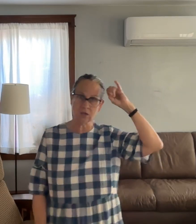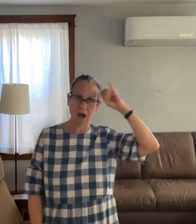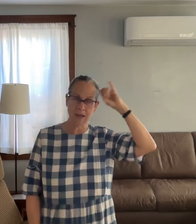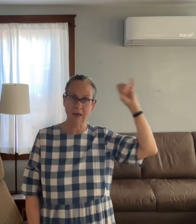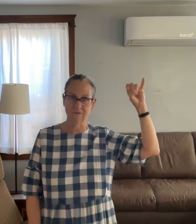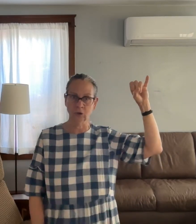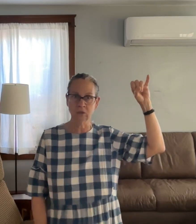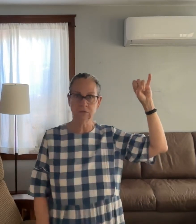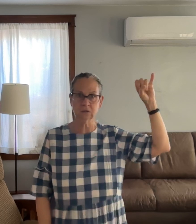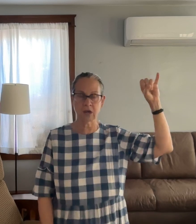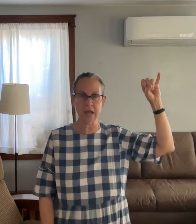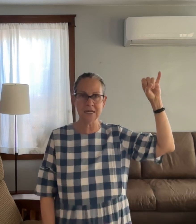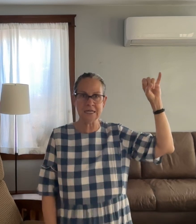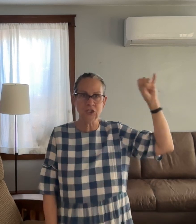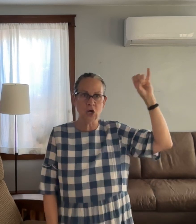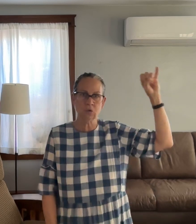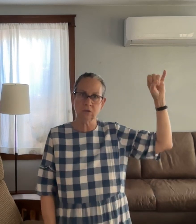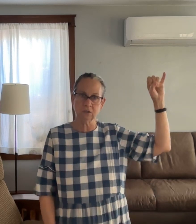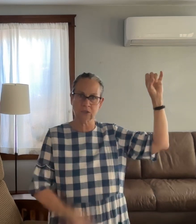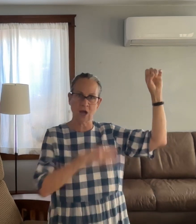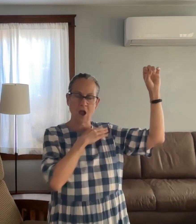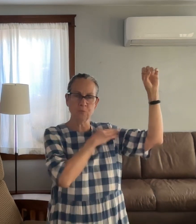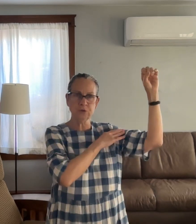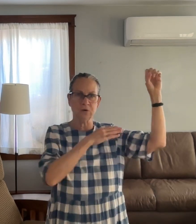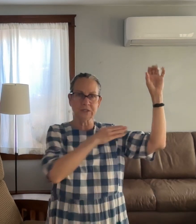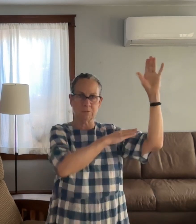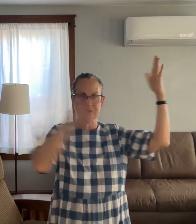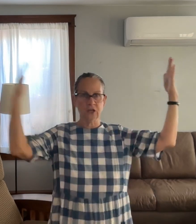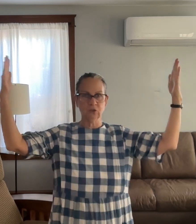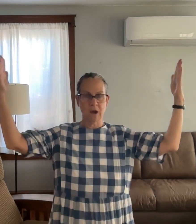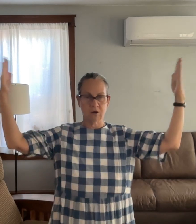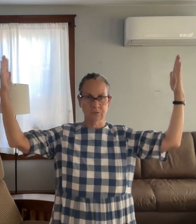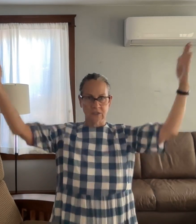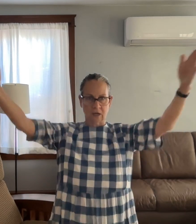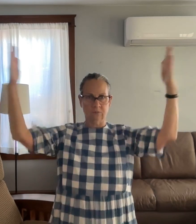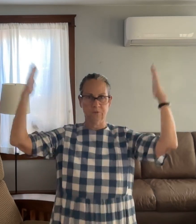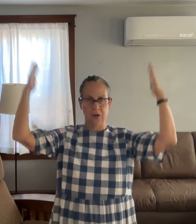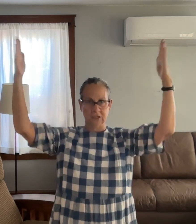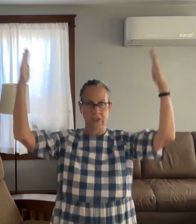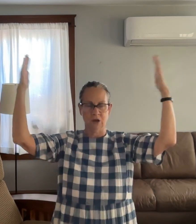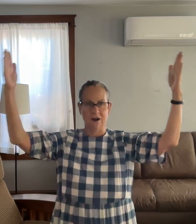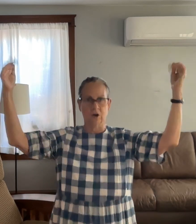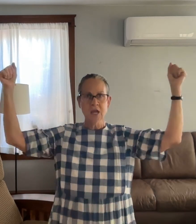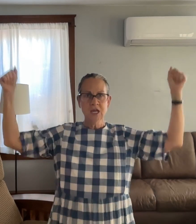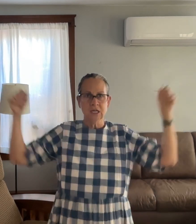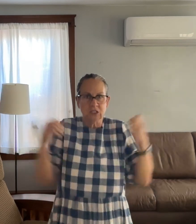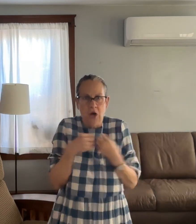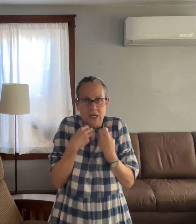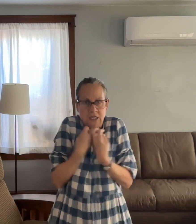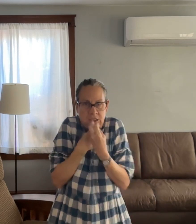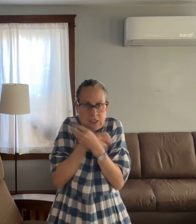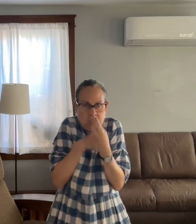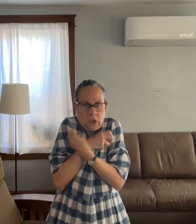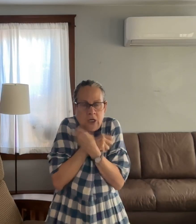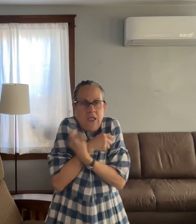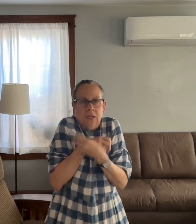eye level. Okay, and again, I hope you notice everything I do with my arms is like football, touchdown, whatever. It's not in here,